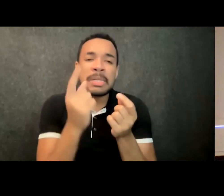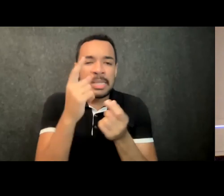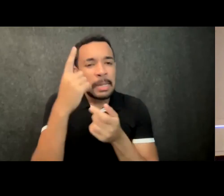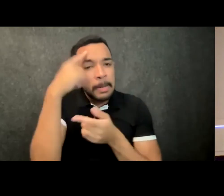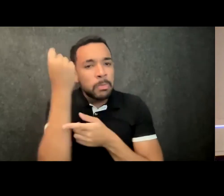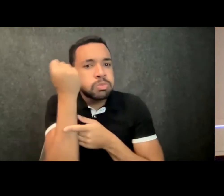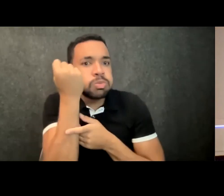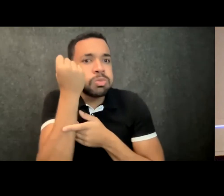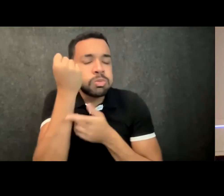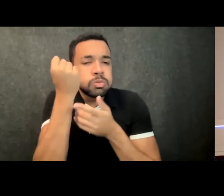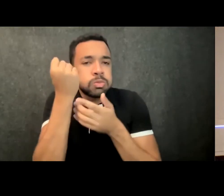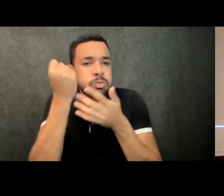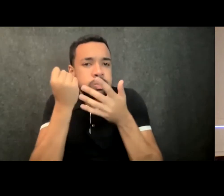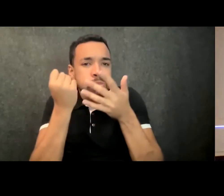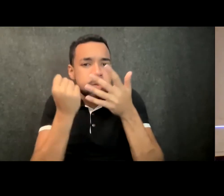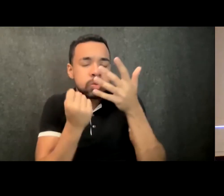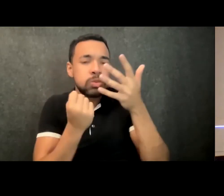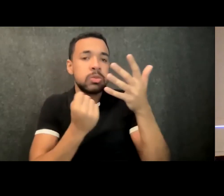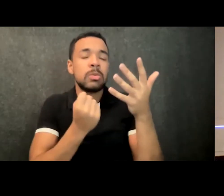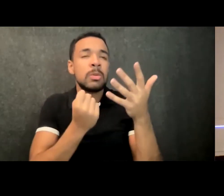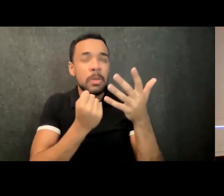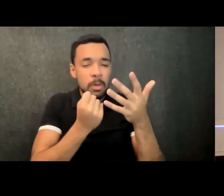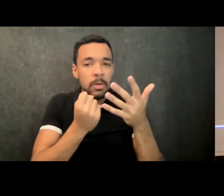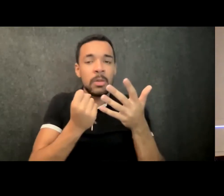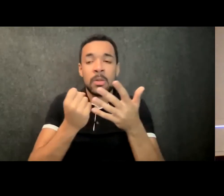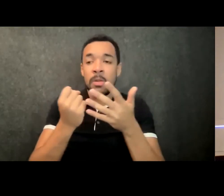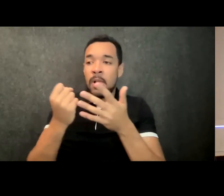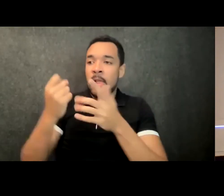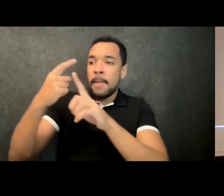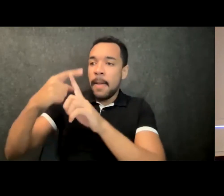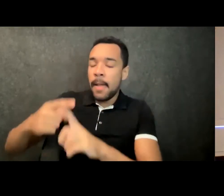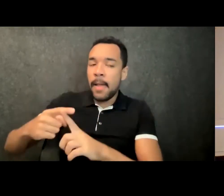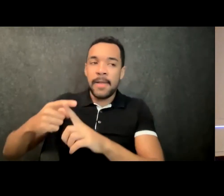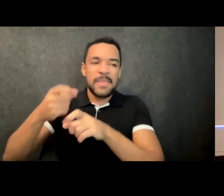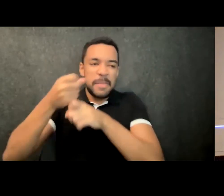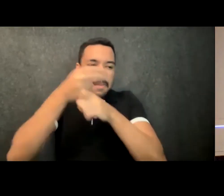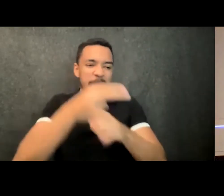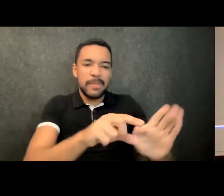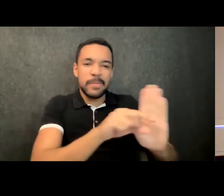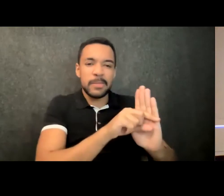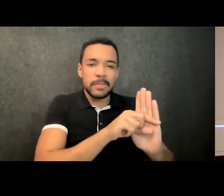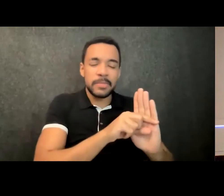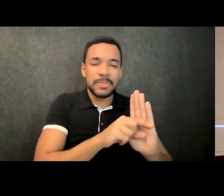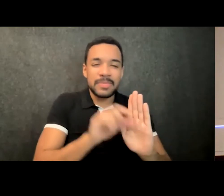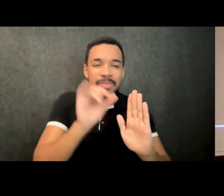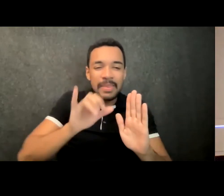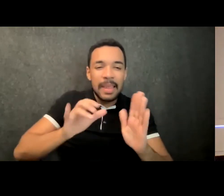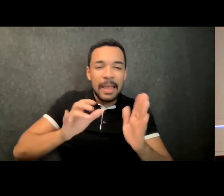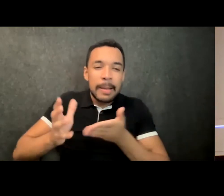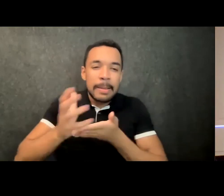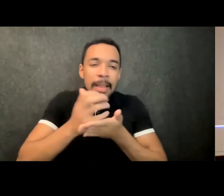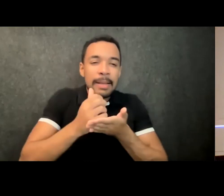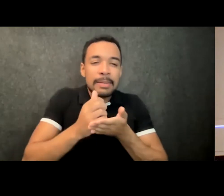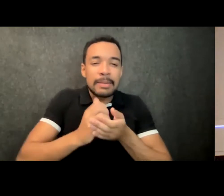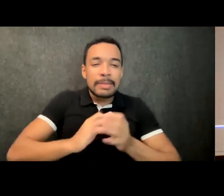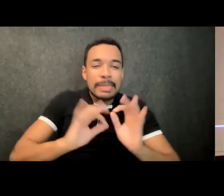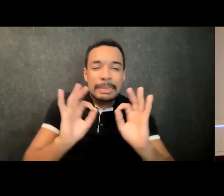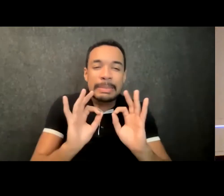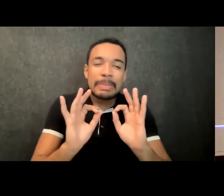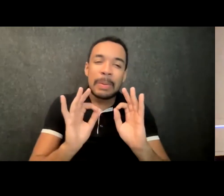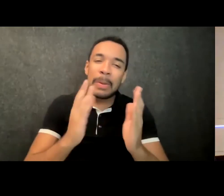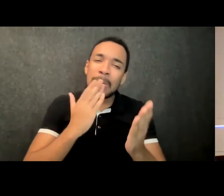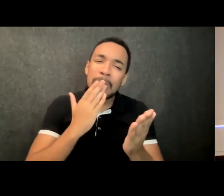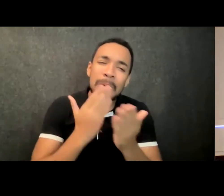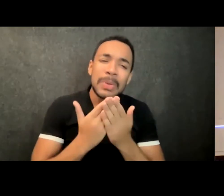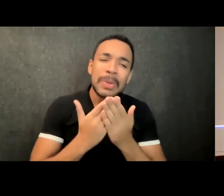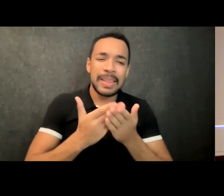heavy despair, an accumulation of small, good things. There. She